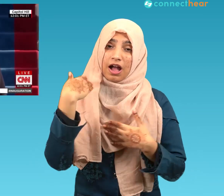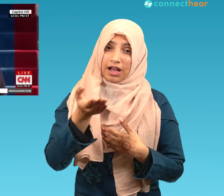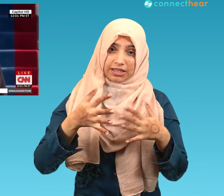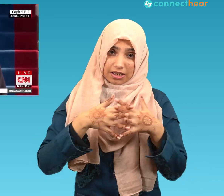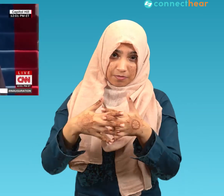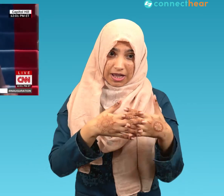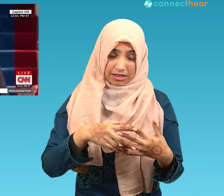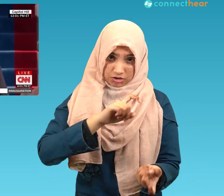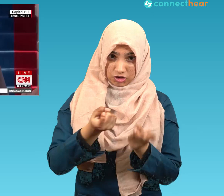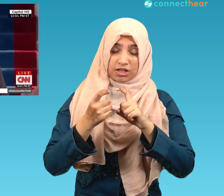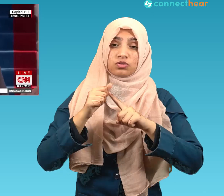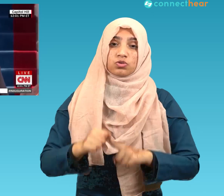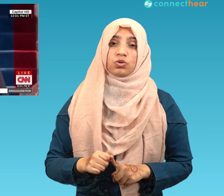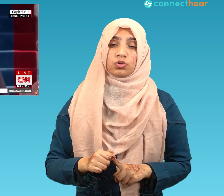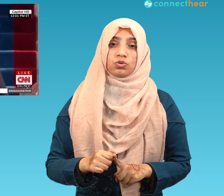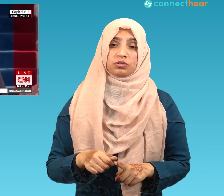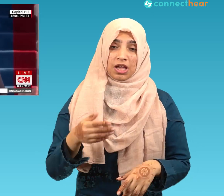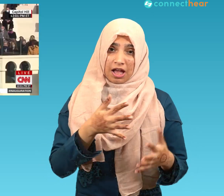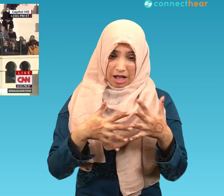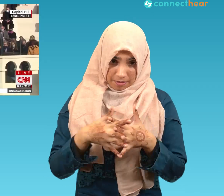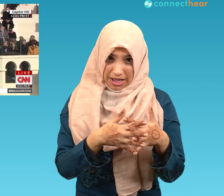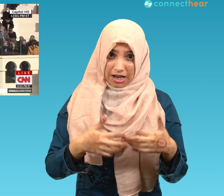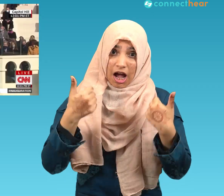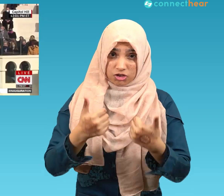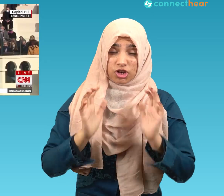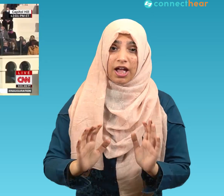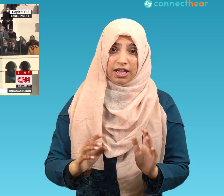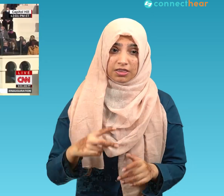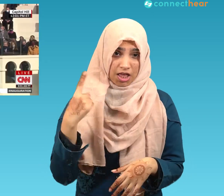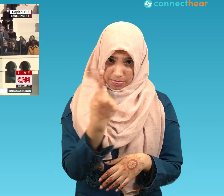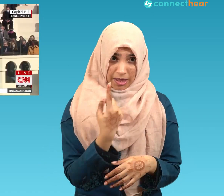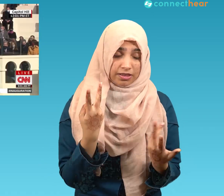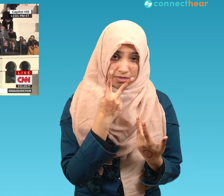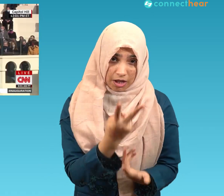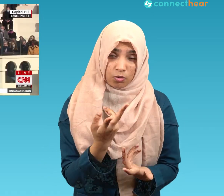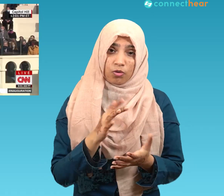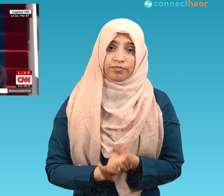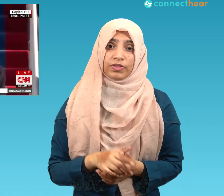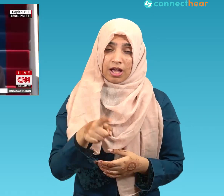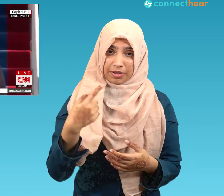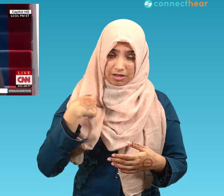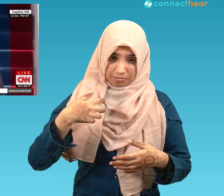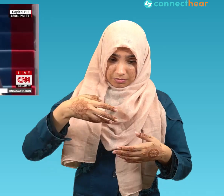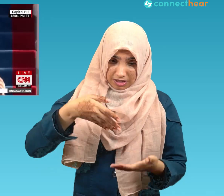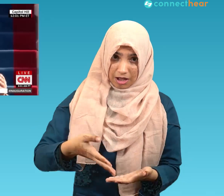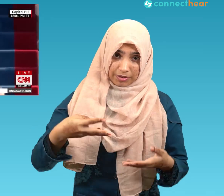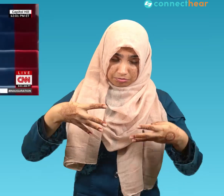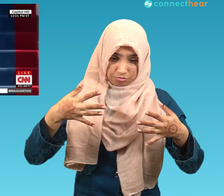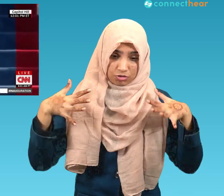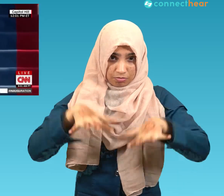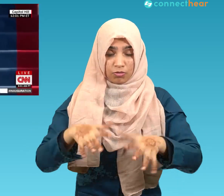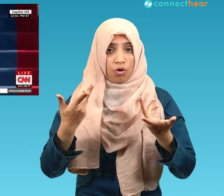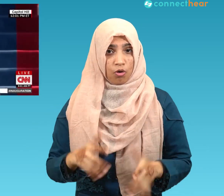much better than this. Just look around. Here we stand in the shadow of the Capitol Dome, as was mentioned earlier, completed amid the